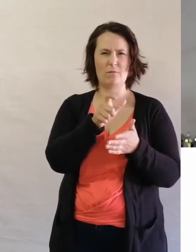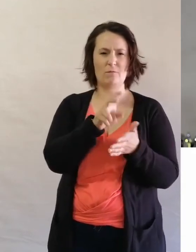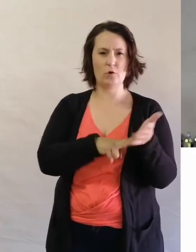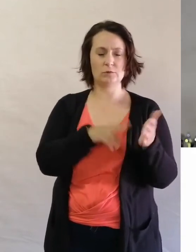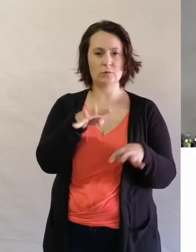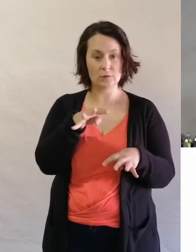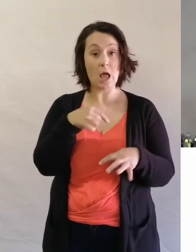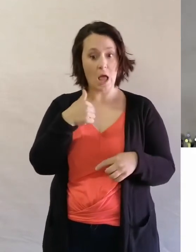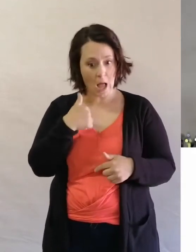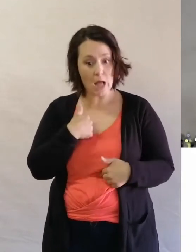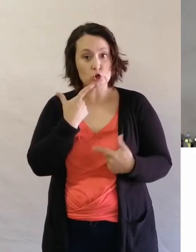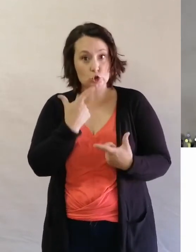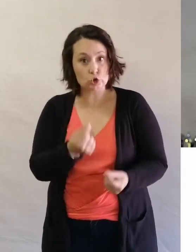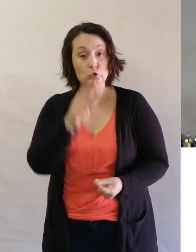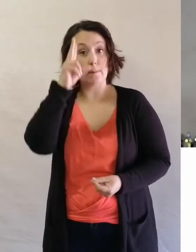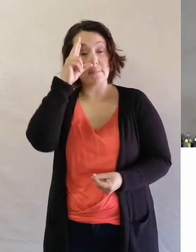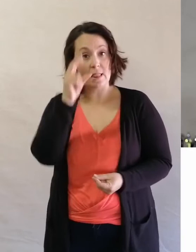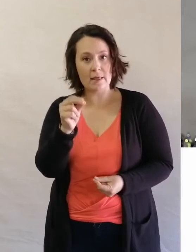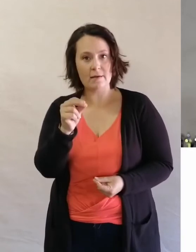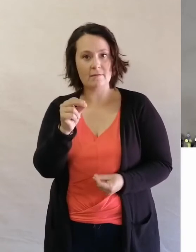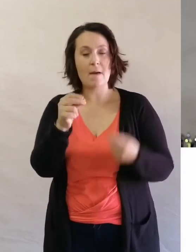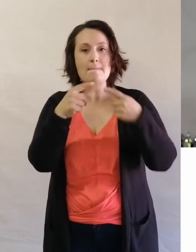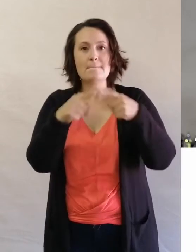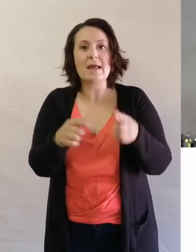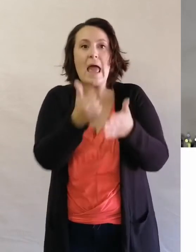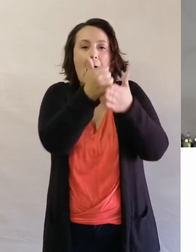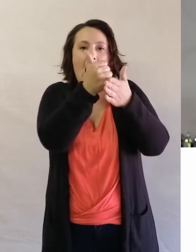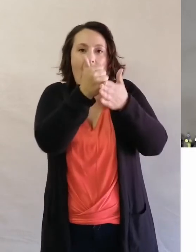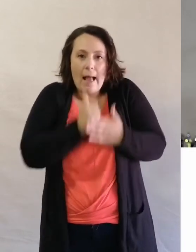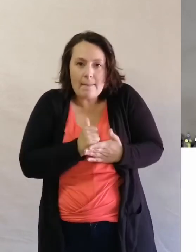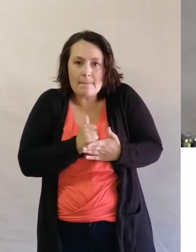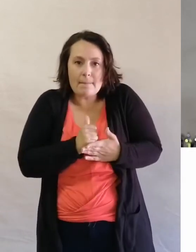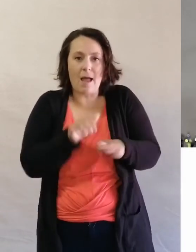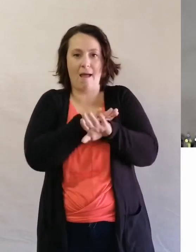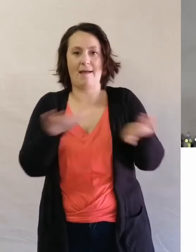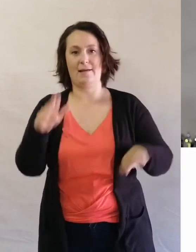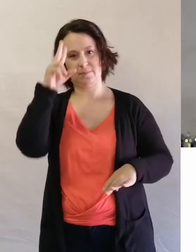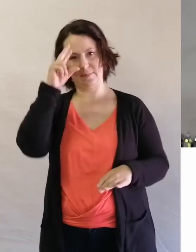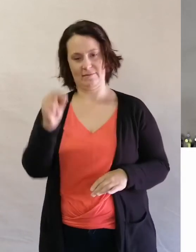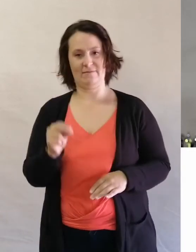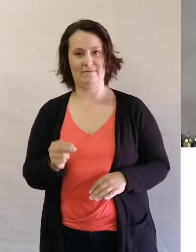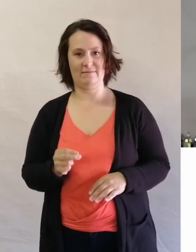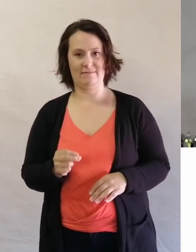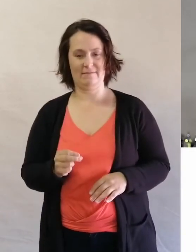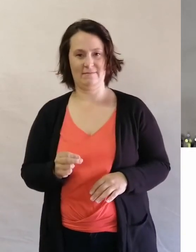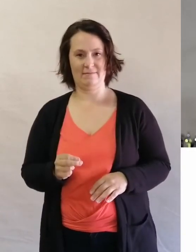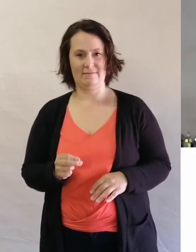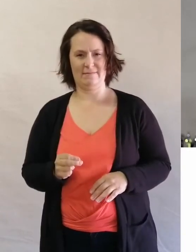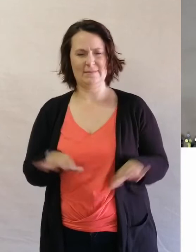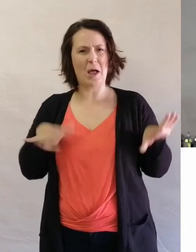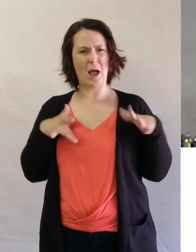I do believe, but help me in my unbelief. You say, Grant, how's that even